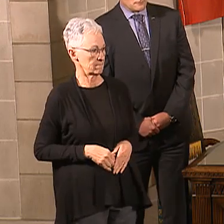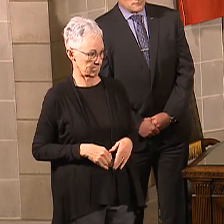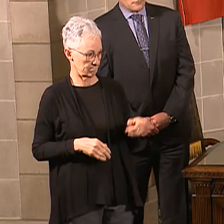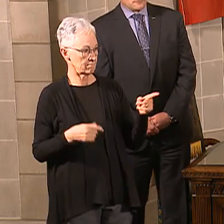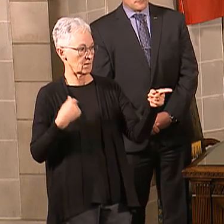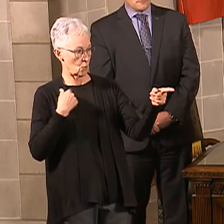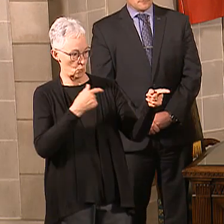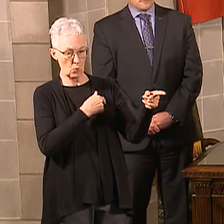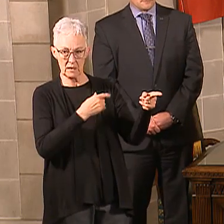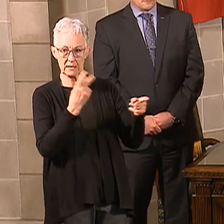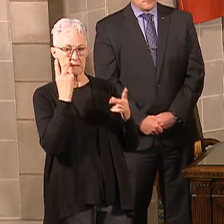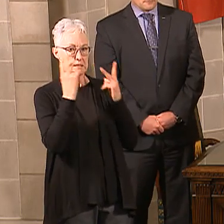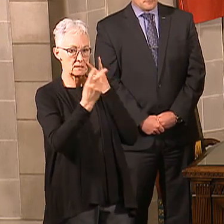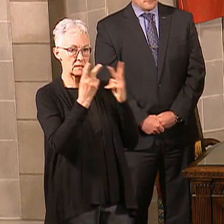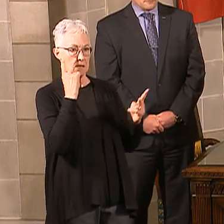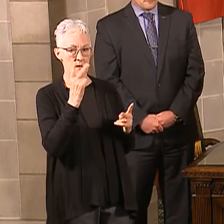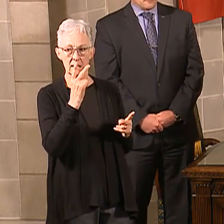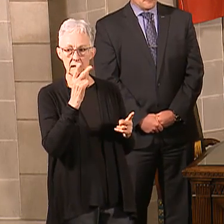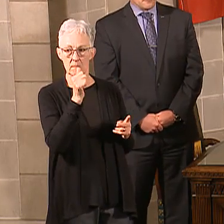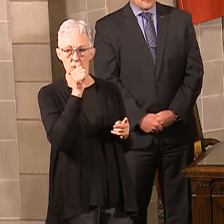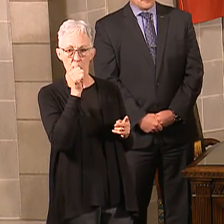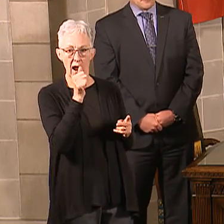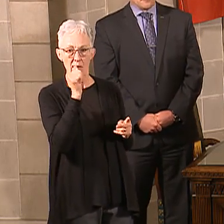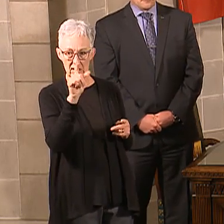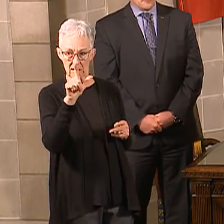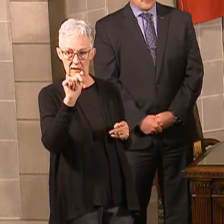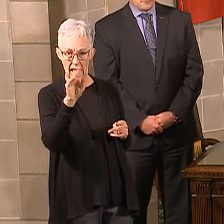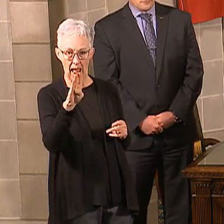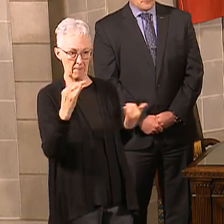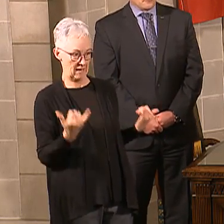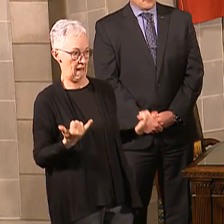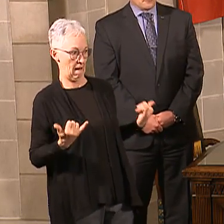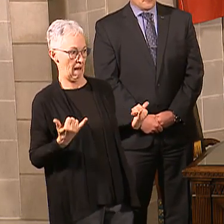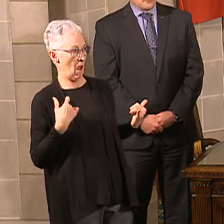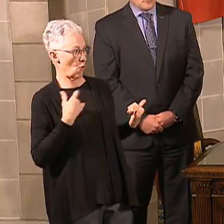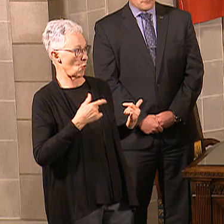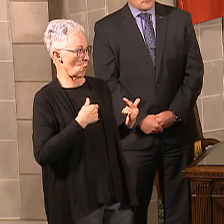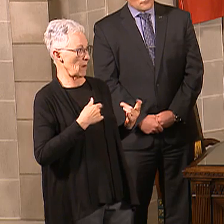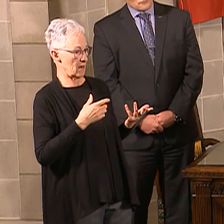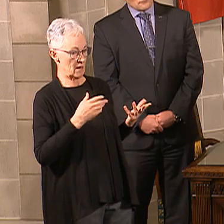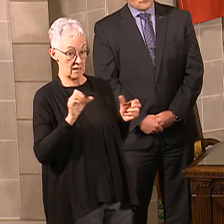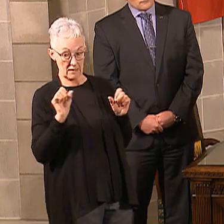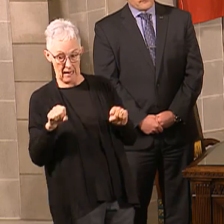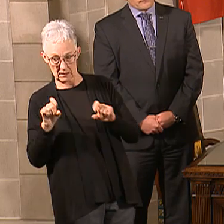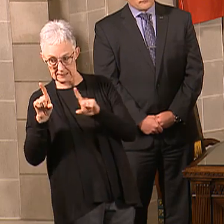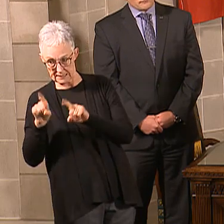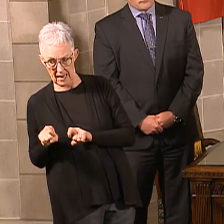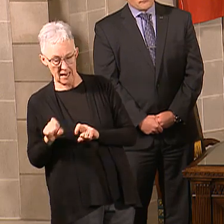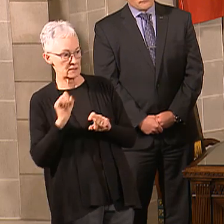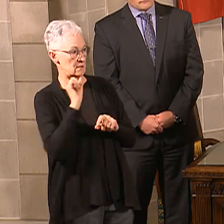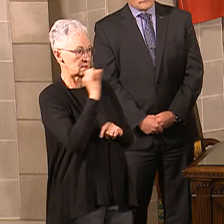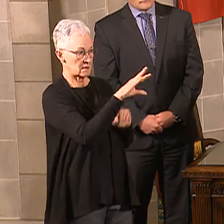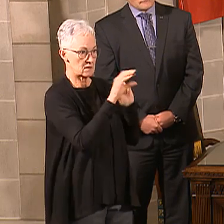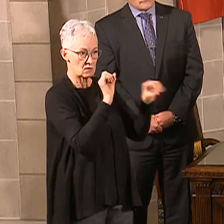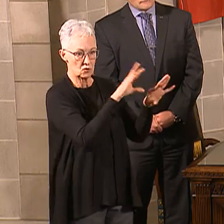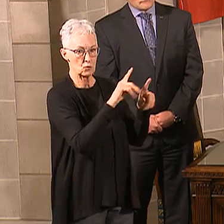right, Dr. Antone? So we are looking at ways that we can be more creative as far as how we're pooling samples and so forth to be